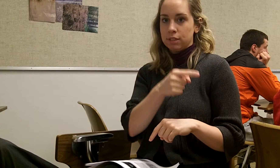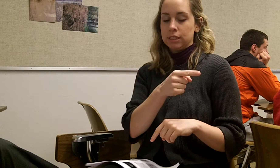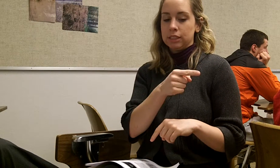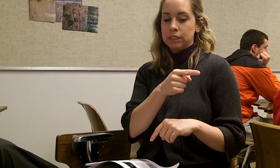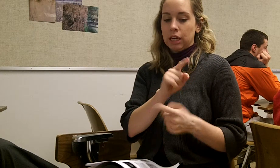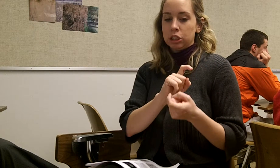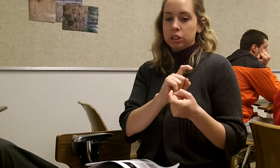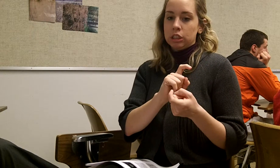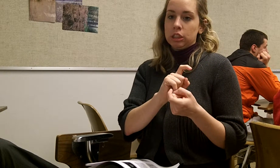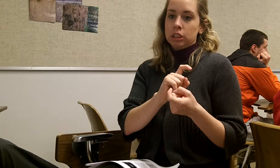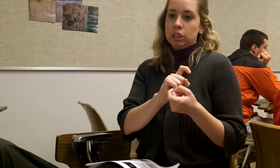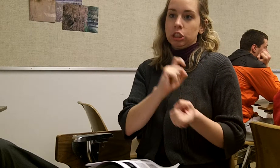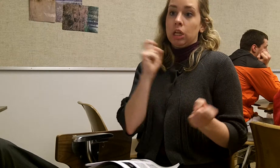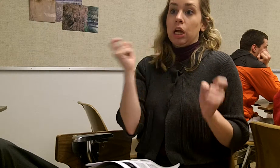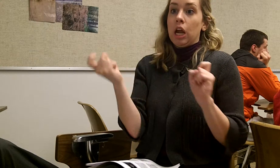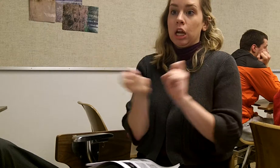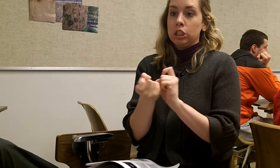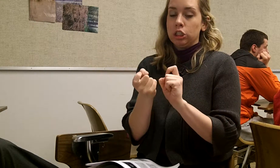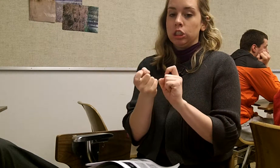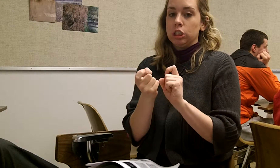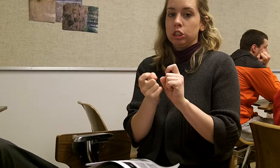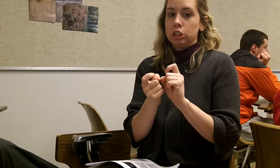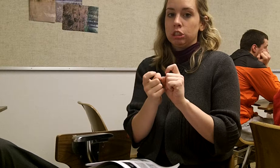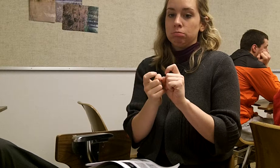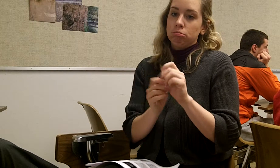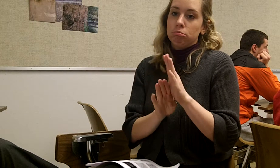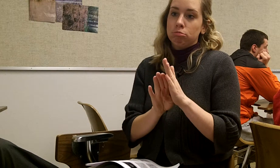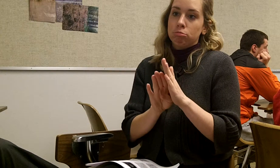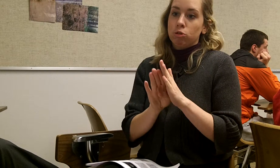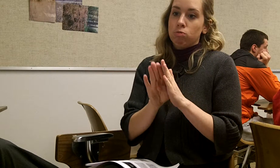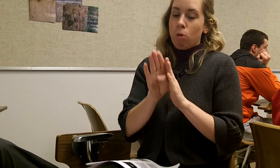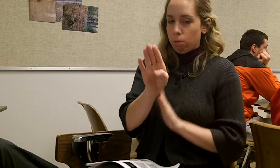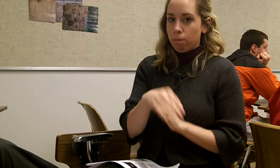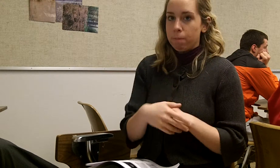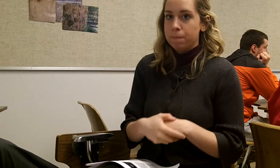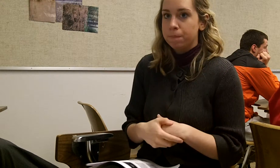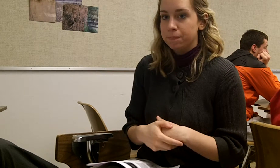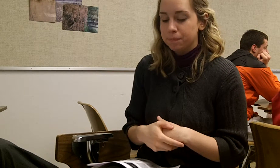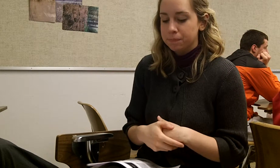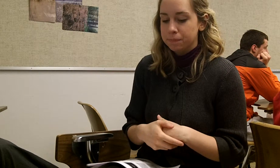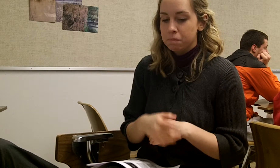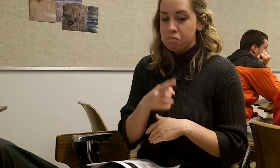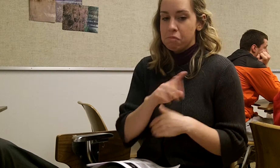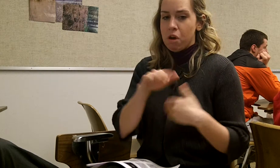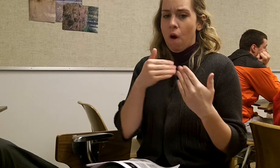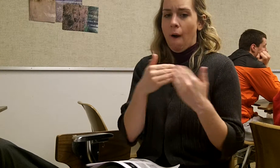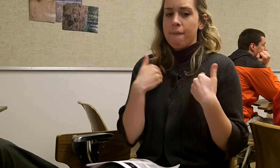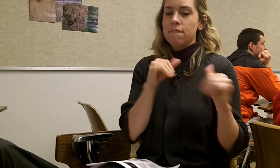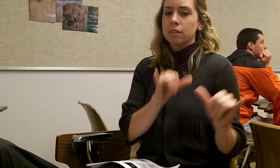growth factor. So this is a family of different proteins. They all have pretty similar structure that all work as growth factors in